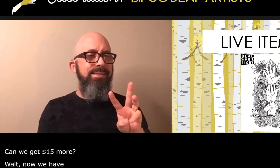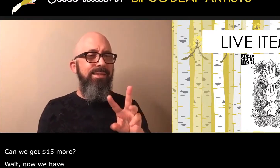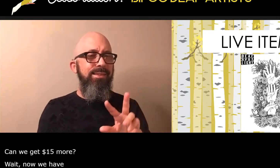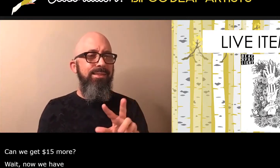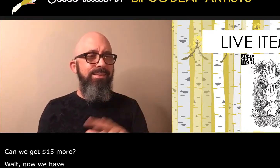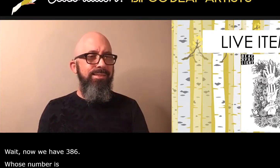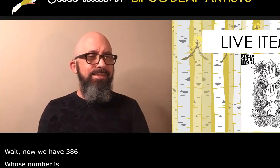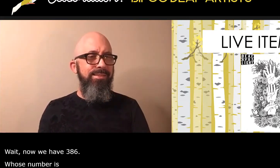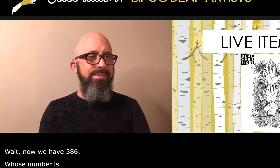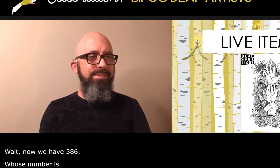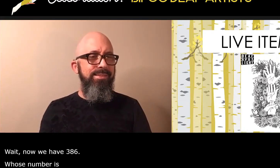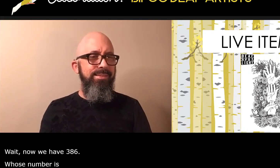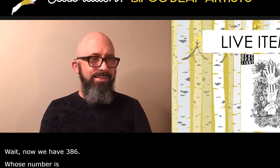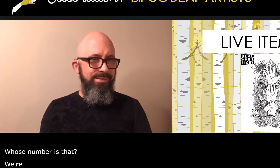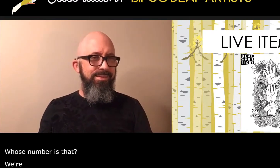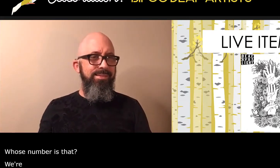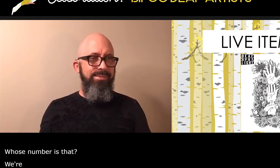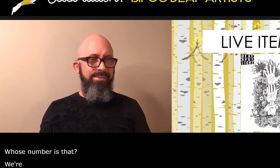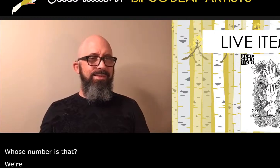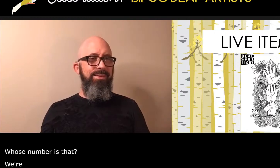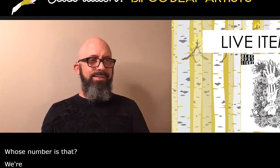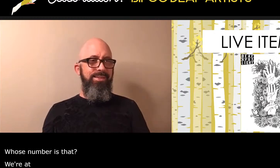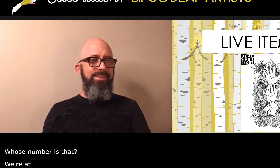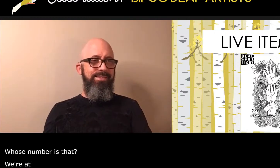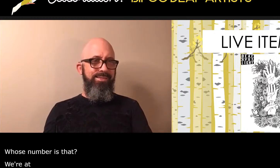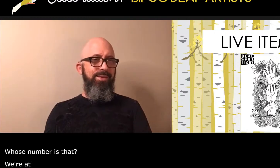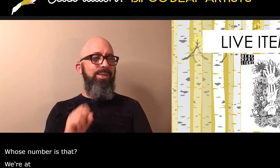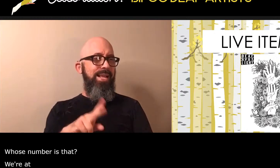We're at 386.